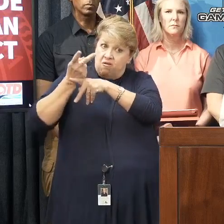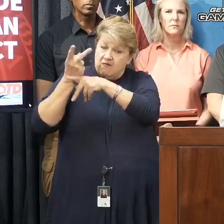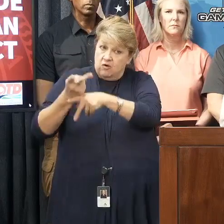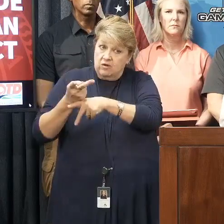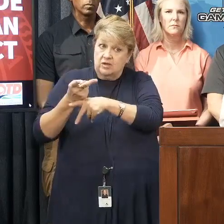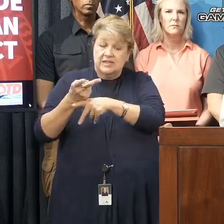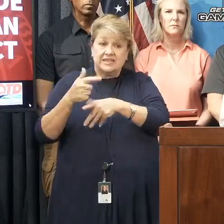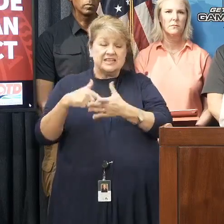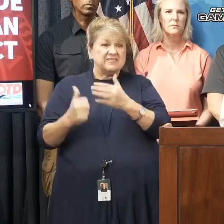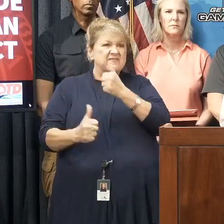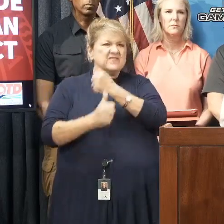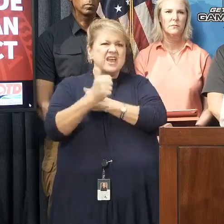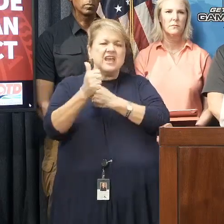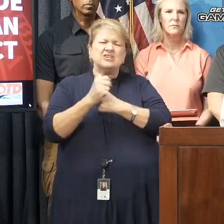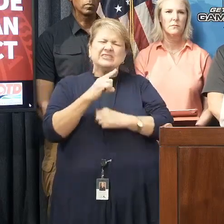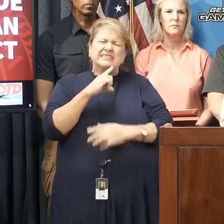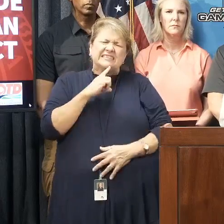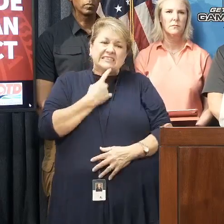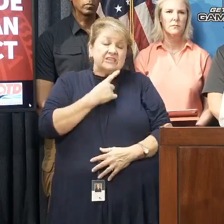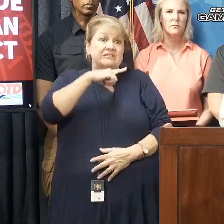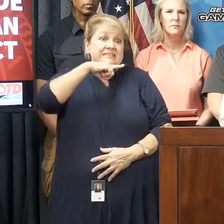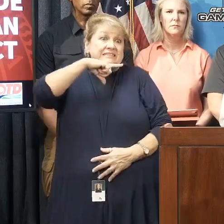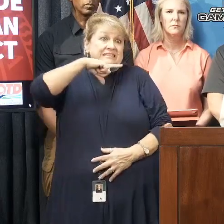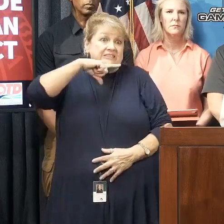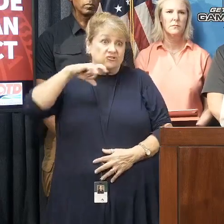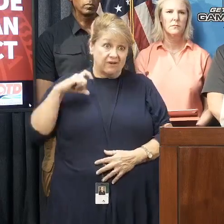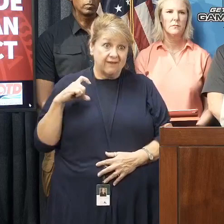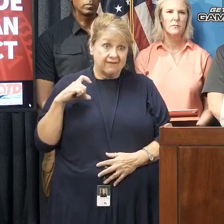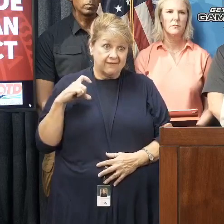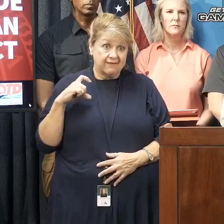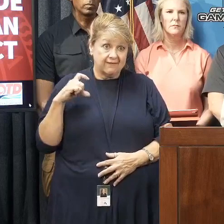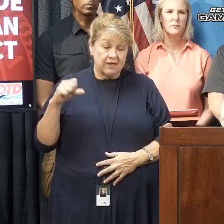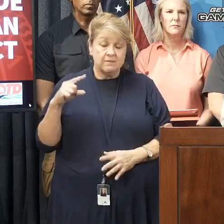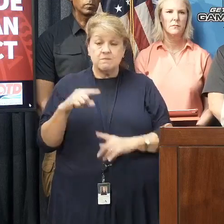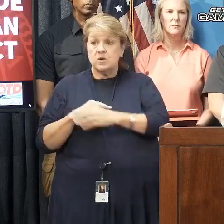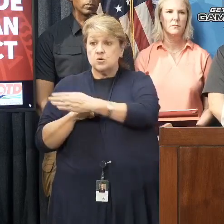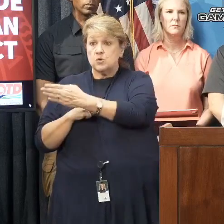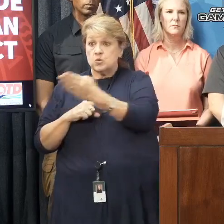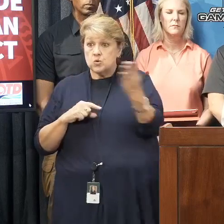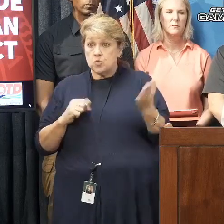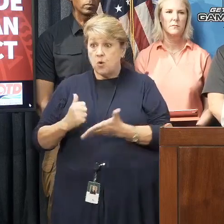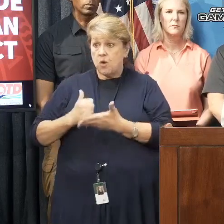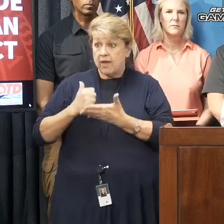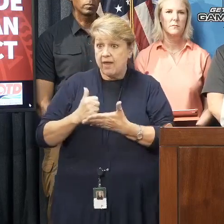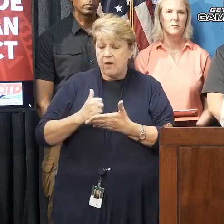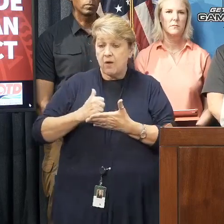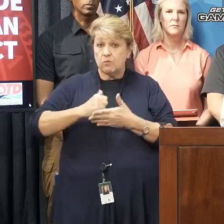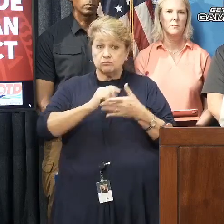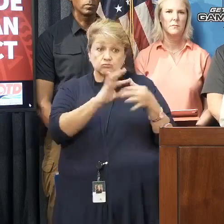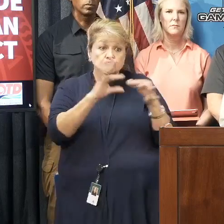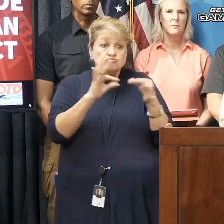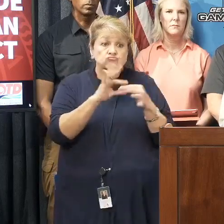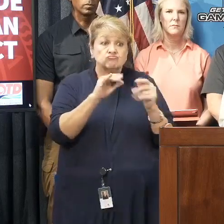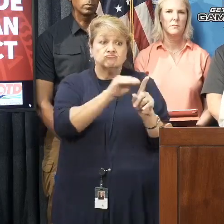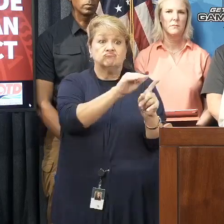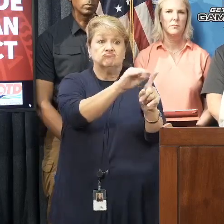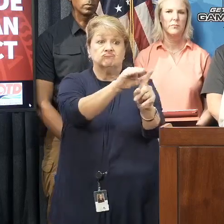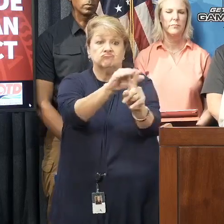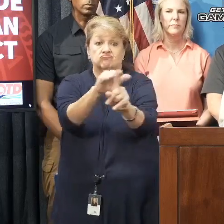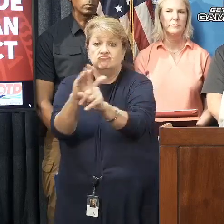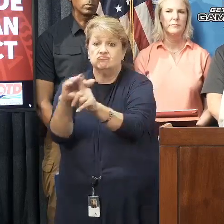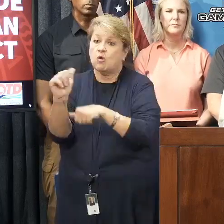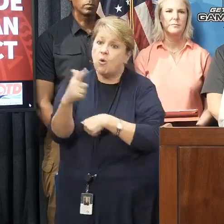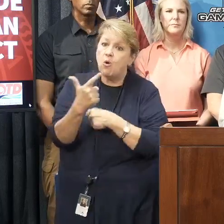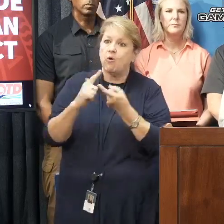these dangerously dry conditions. But we also need your help to spread the word about the burn ban and all of